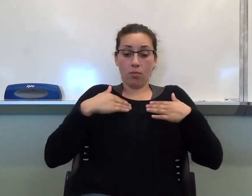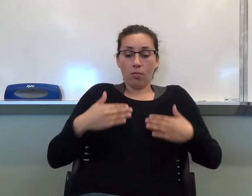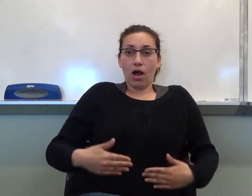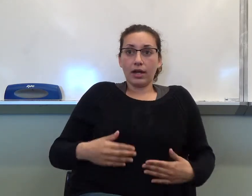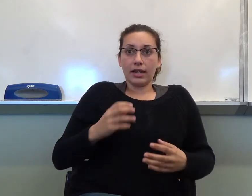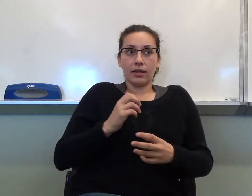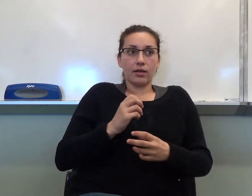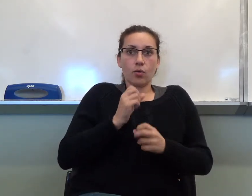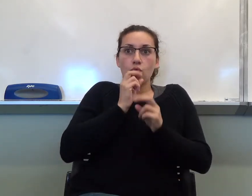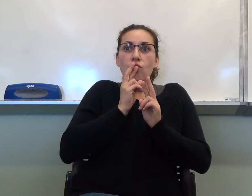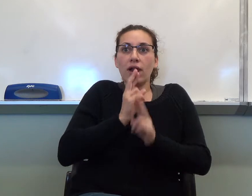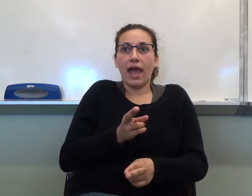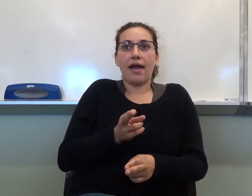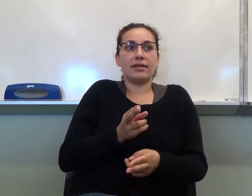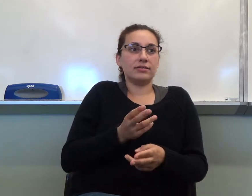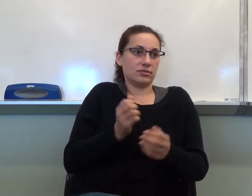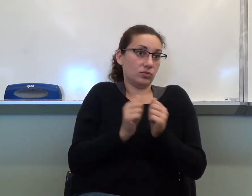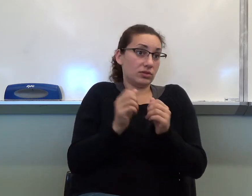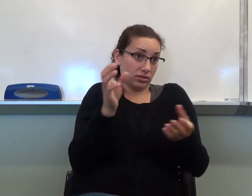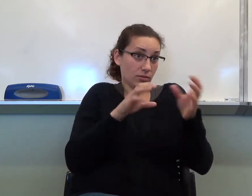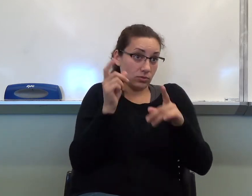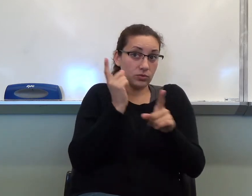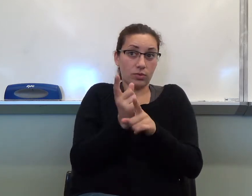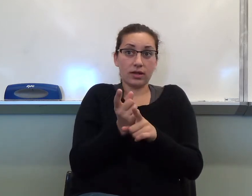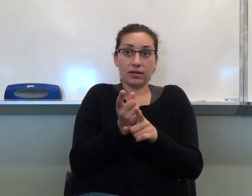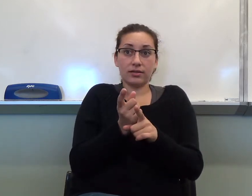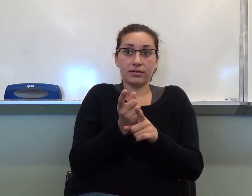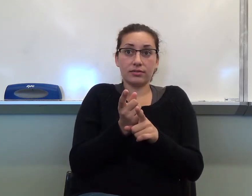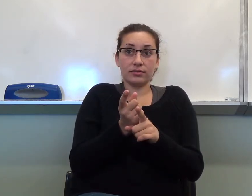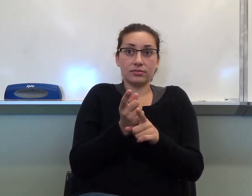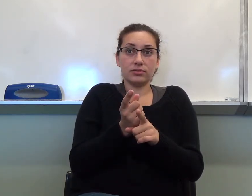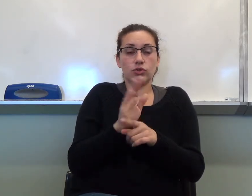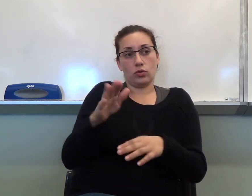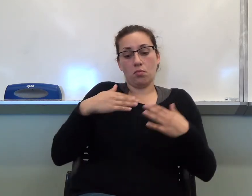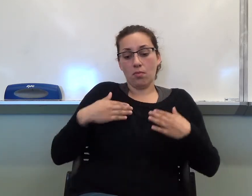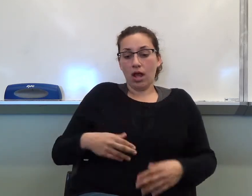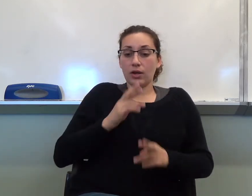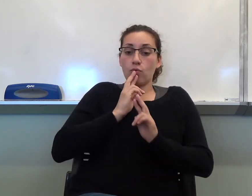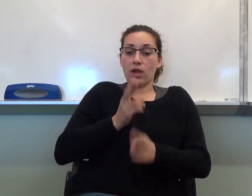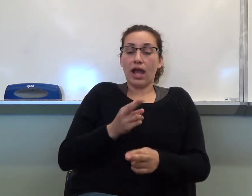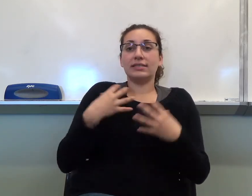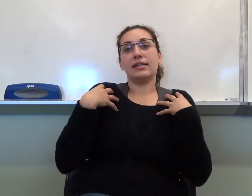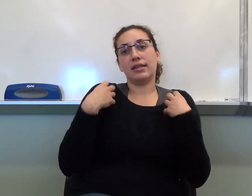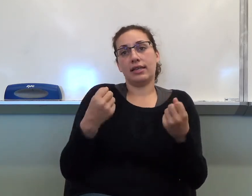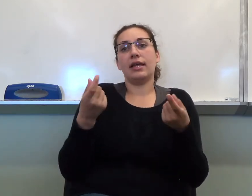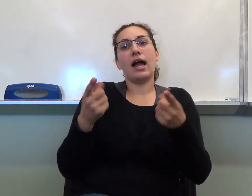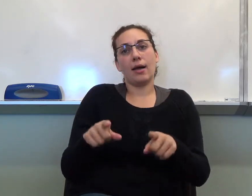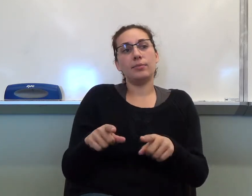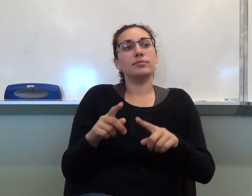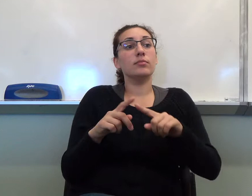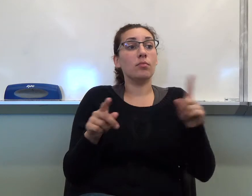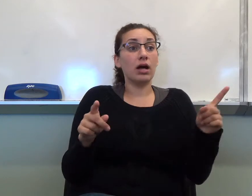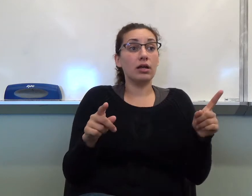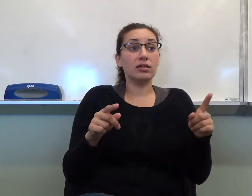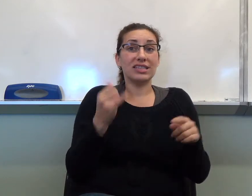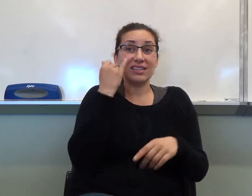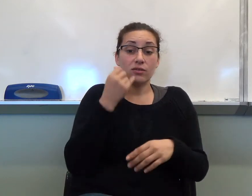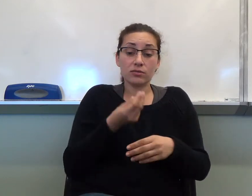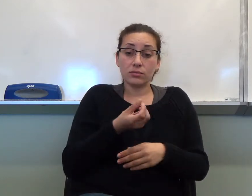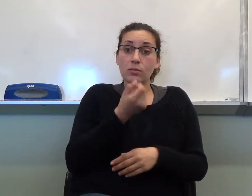to, when that kind of substance is put in, the body reacts and a healing occurs. But you go over that dosage and,